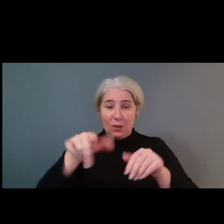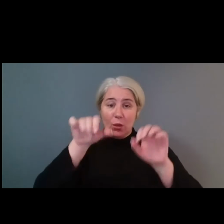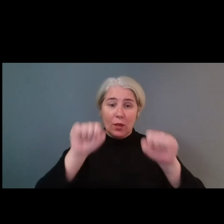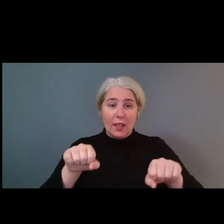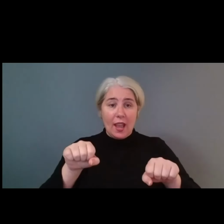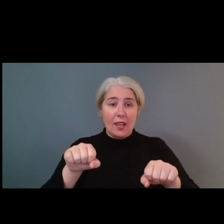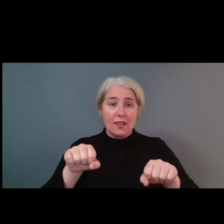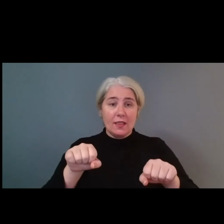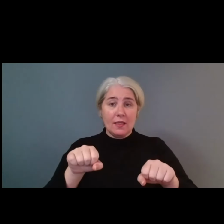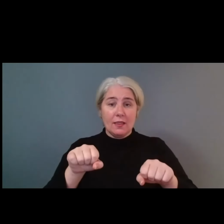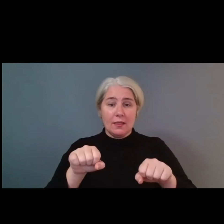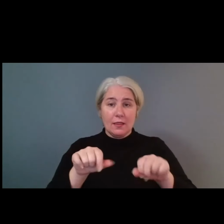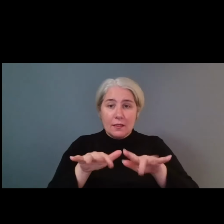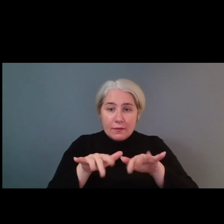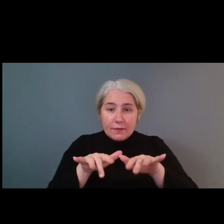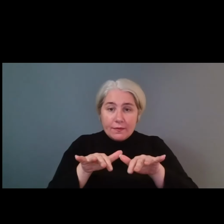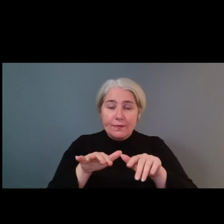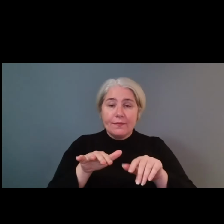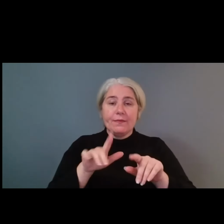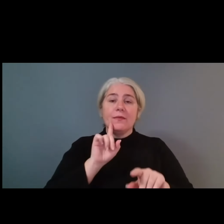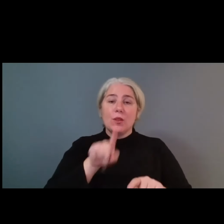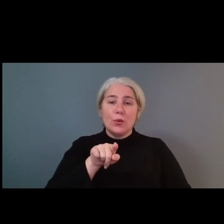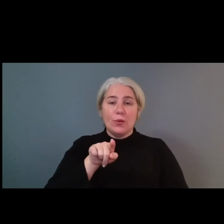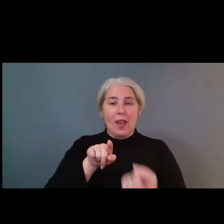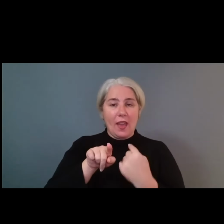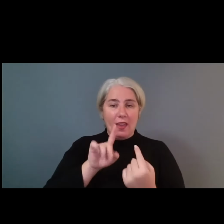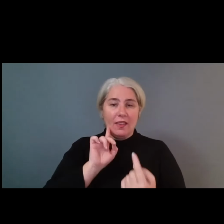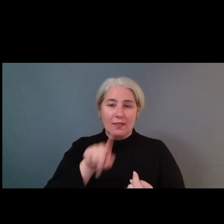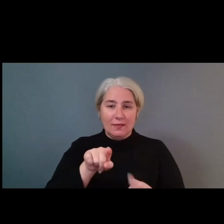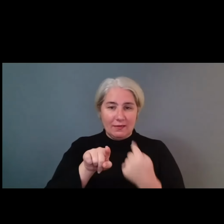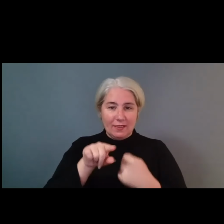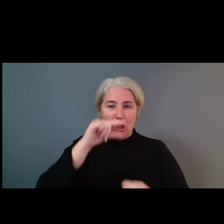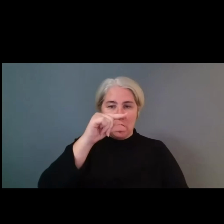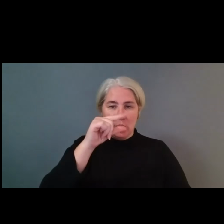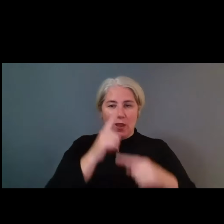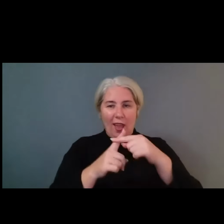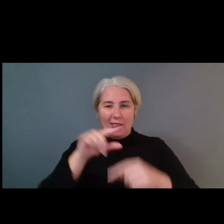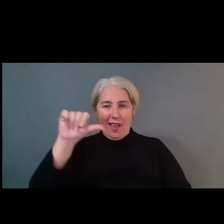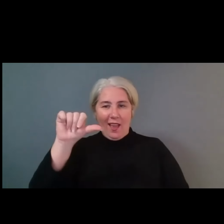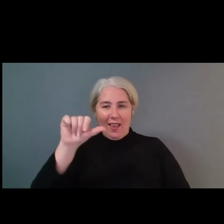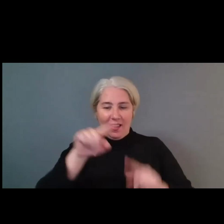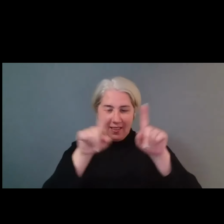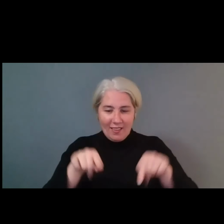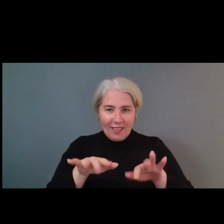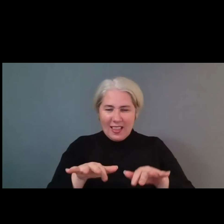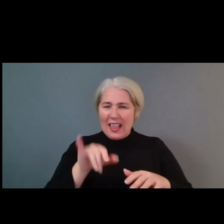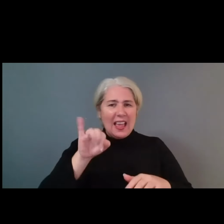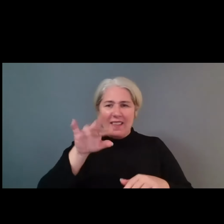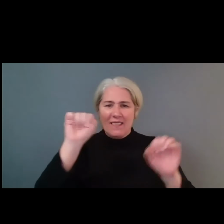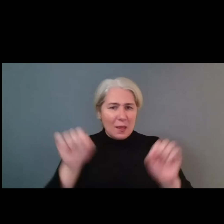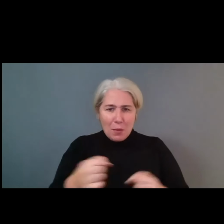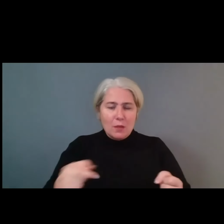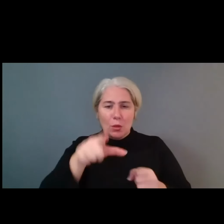in the Q&A box. And if it's not accessible for you, please raise your virtual hand and we ask you